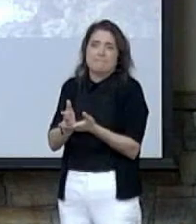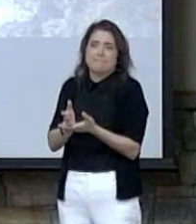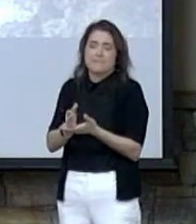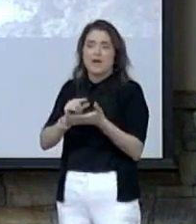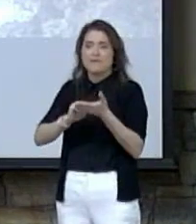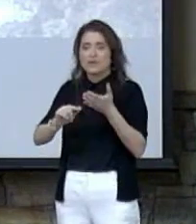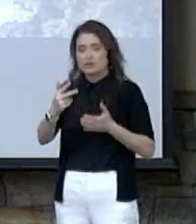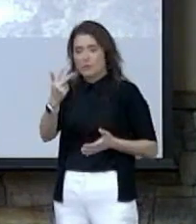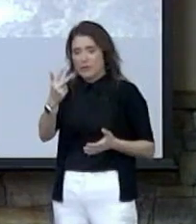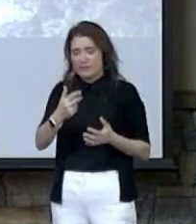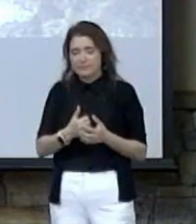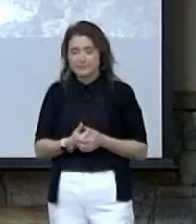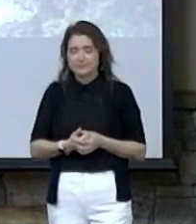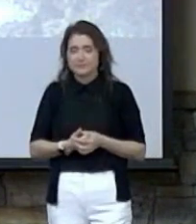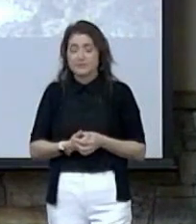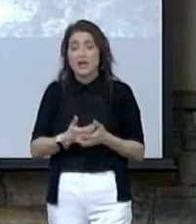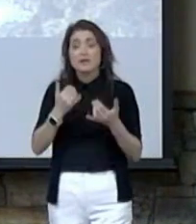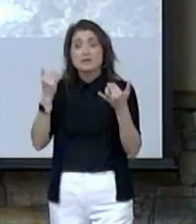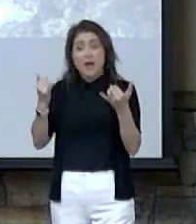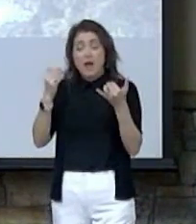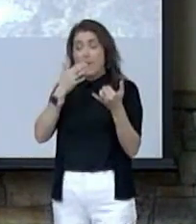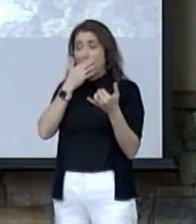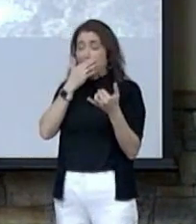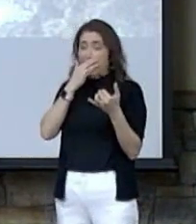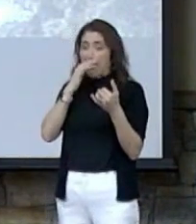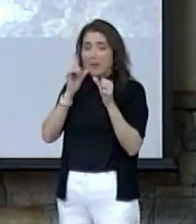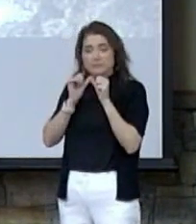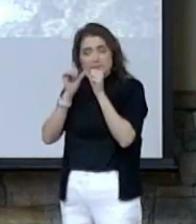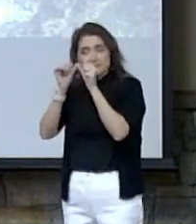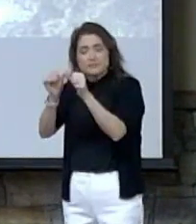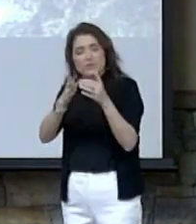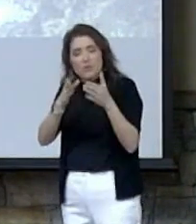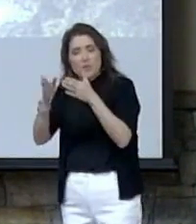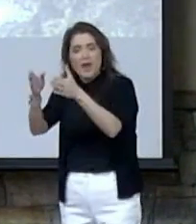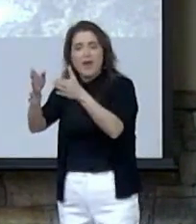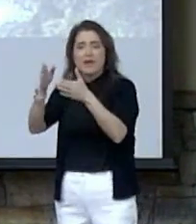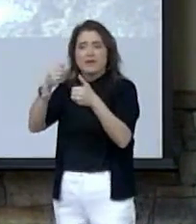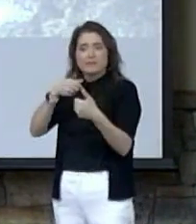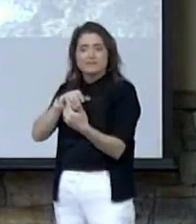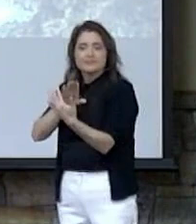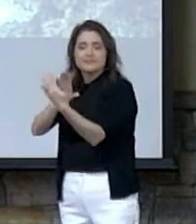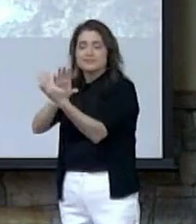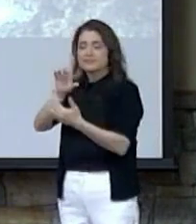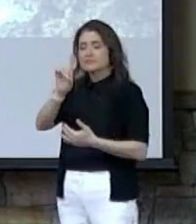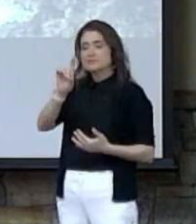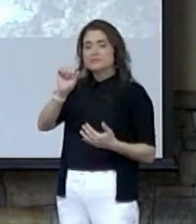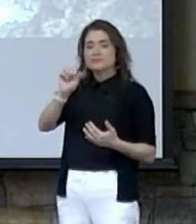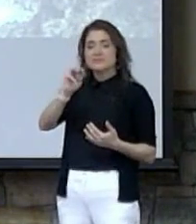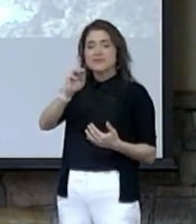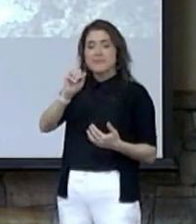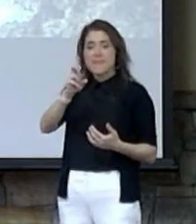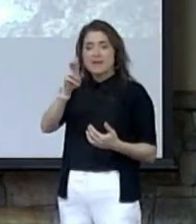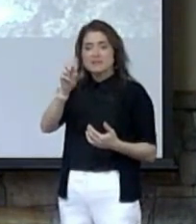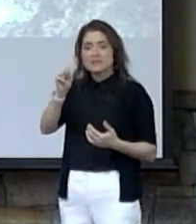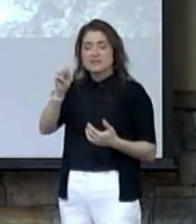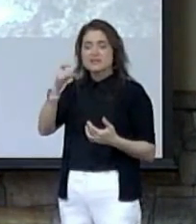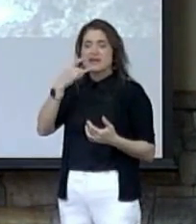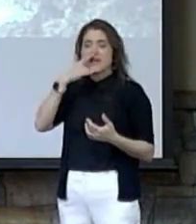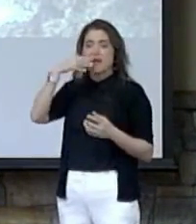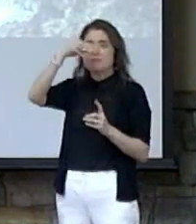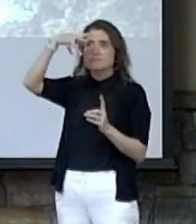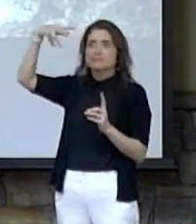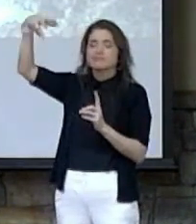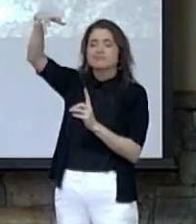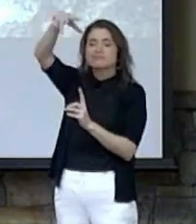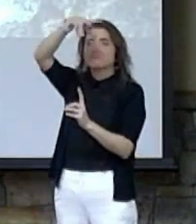3, now as he went on his way, he approached Damascus, and suddenly a light from heaven shone around him. And falling to